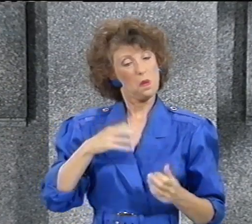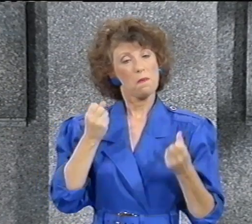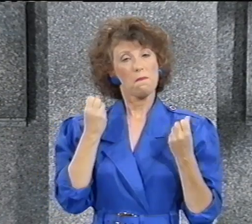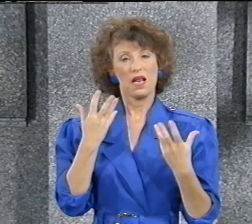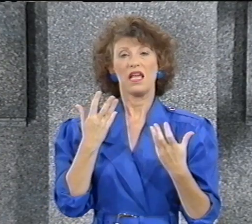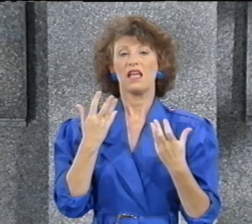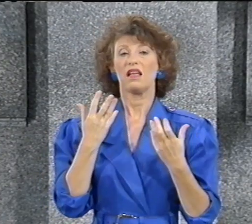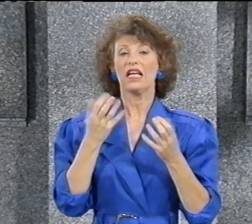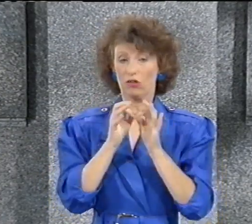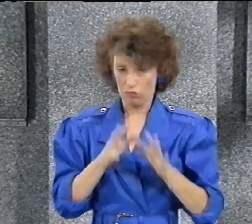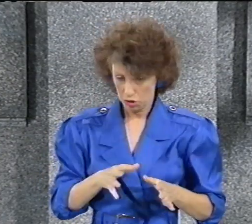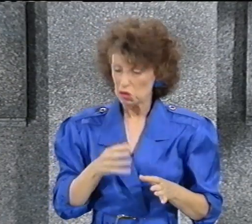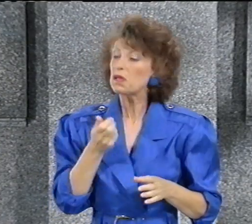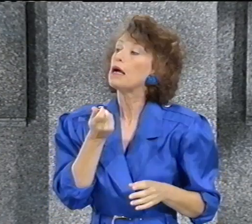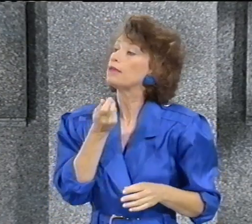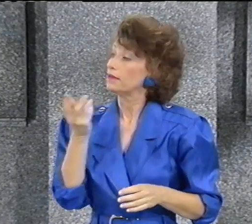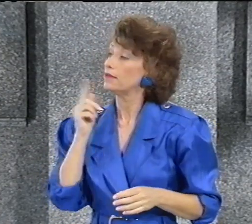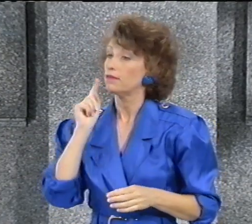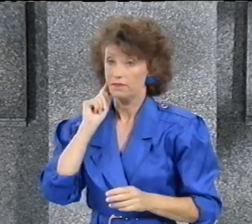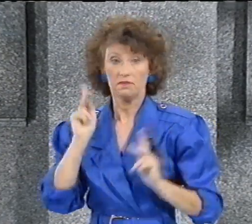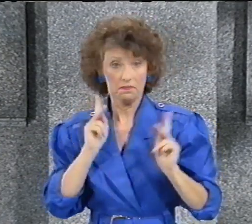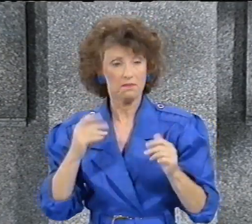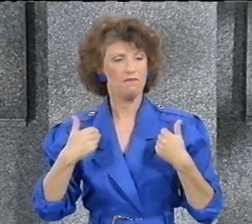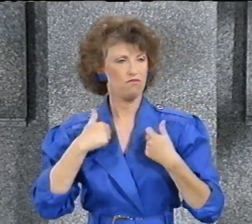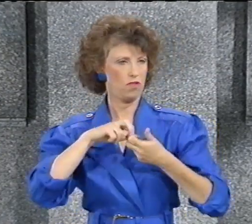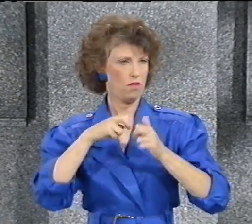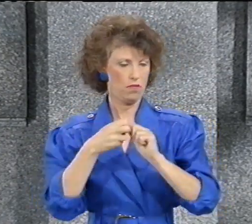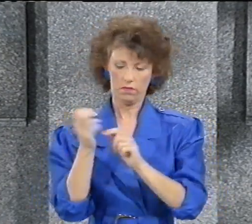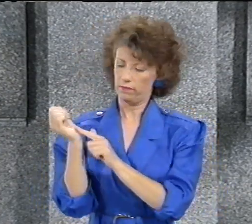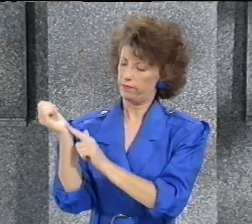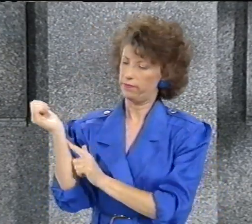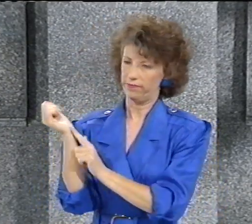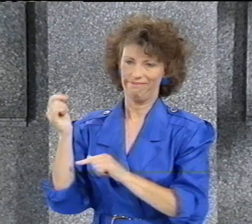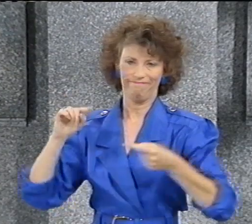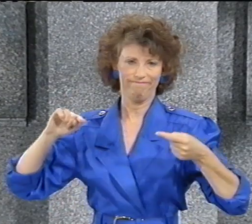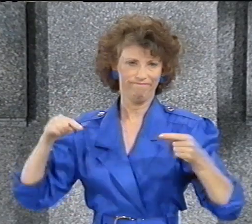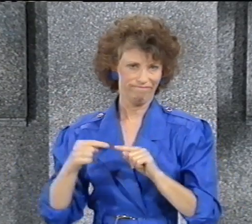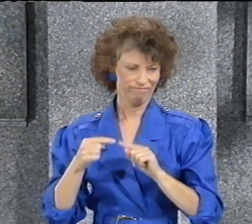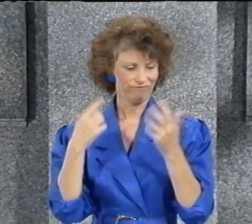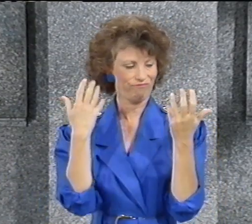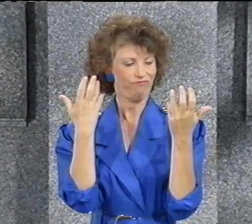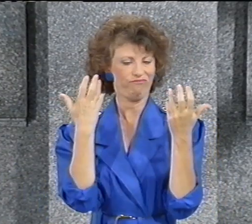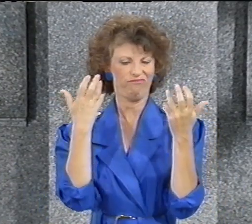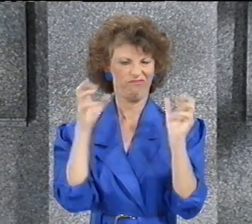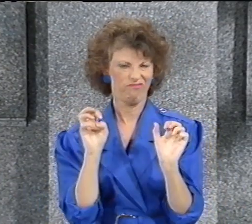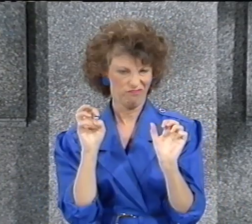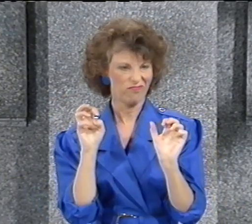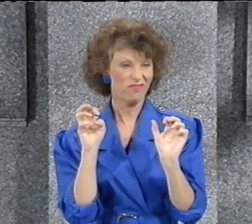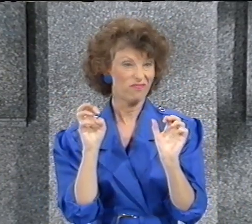We know that many interpreters and even some deaf people develop repetitive motion injuries to their